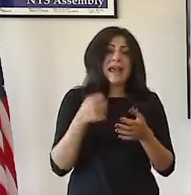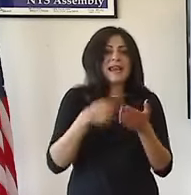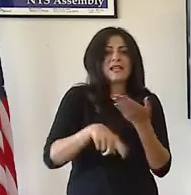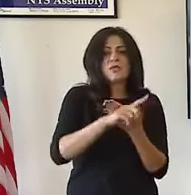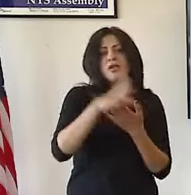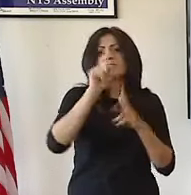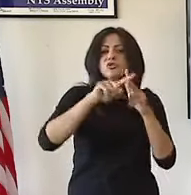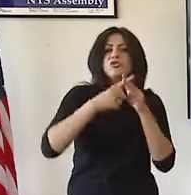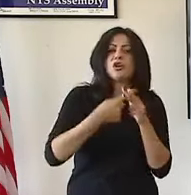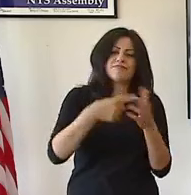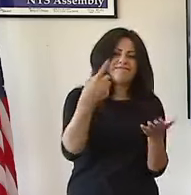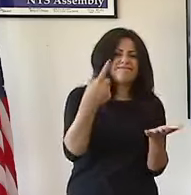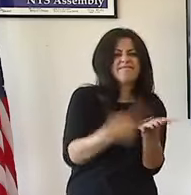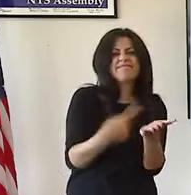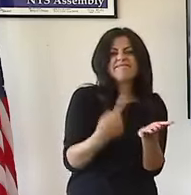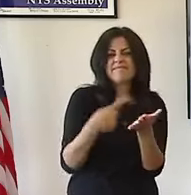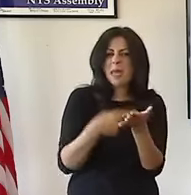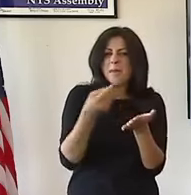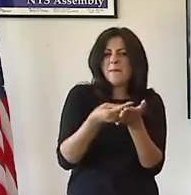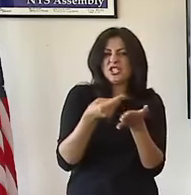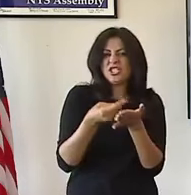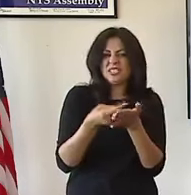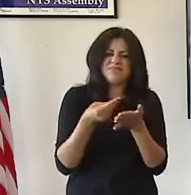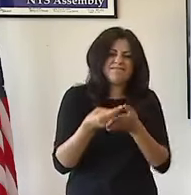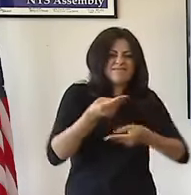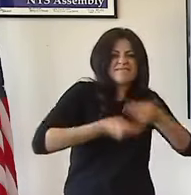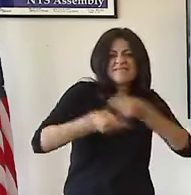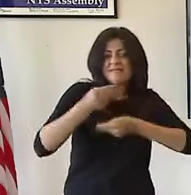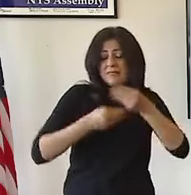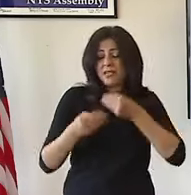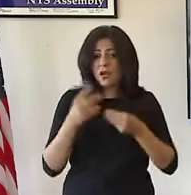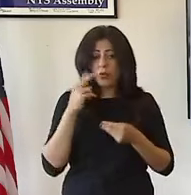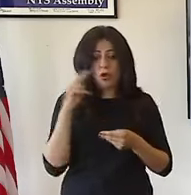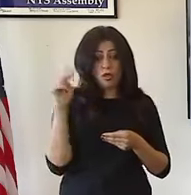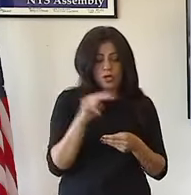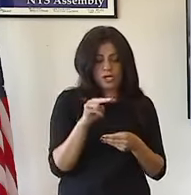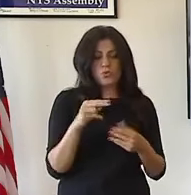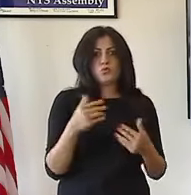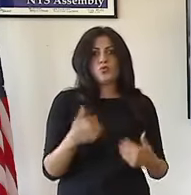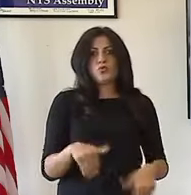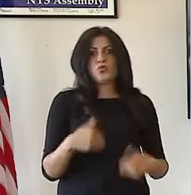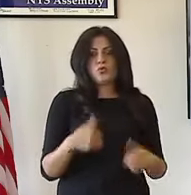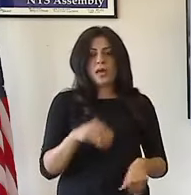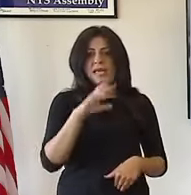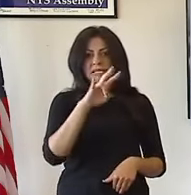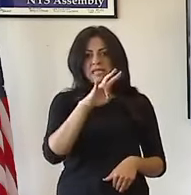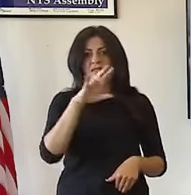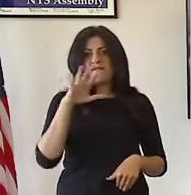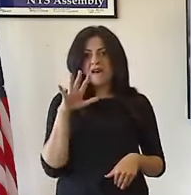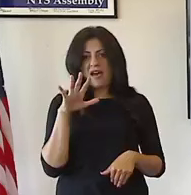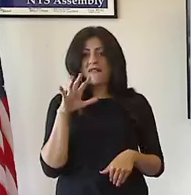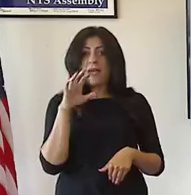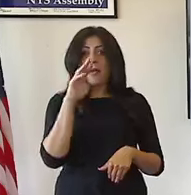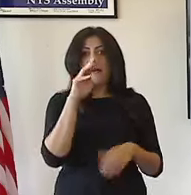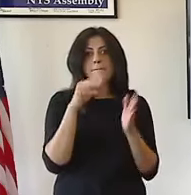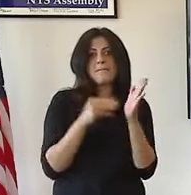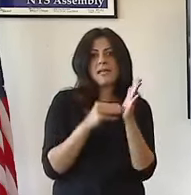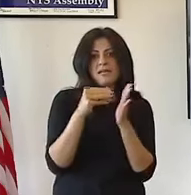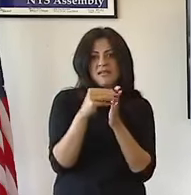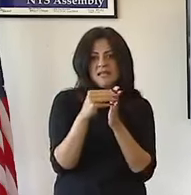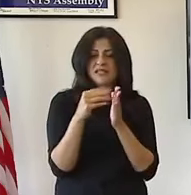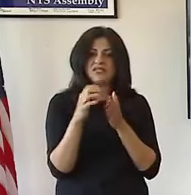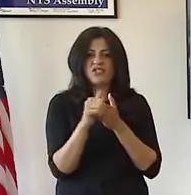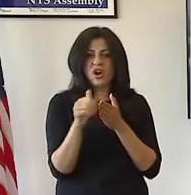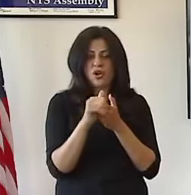you have opinions about this. We are staring at as much as a $75 million budget hole in the middle of our budget